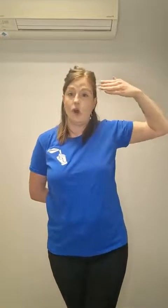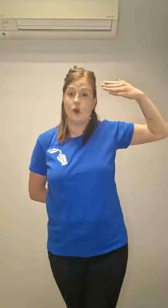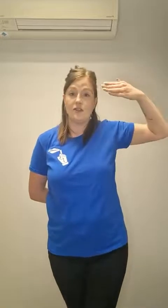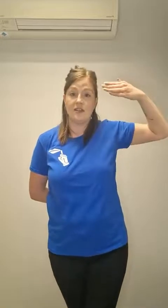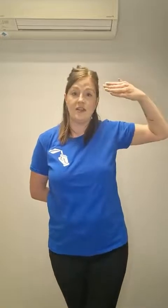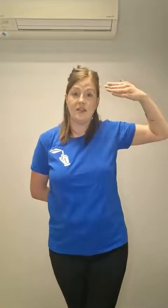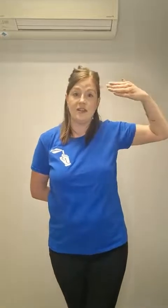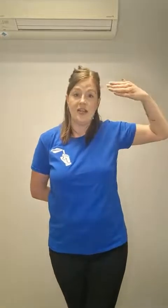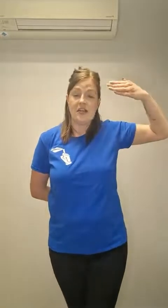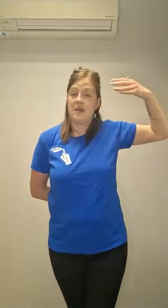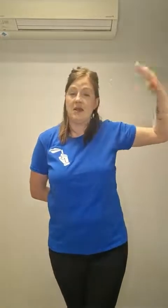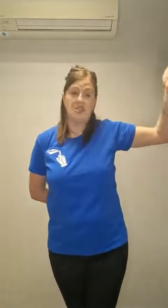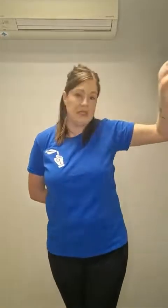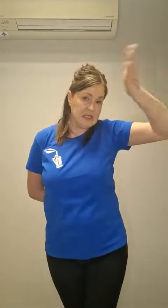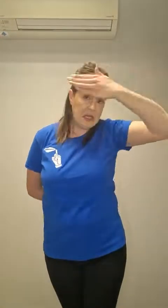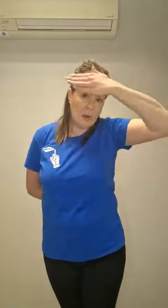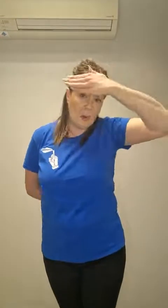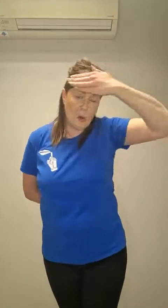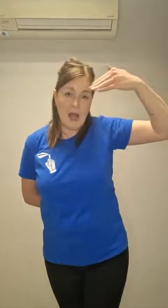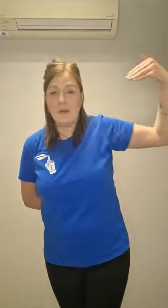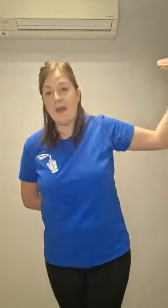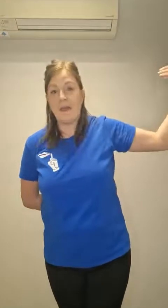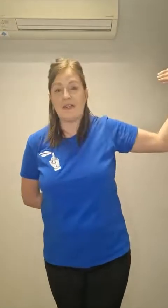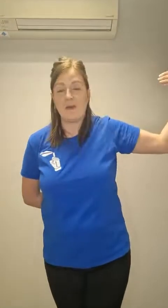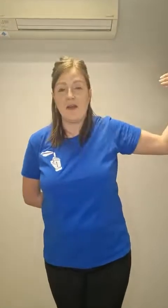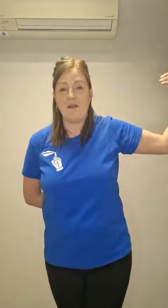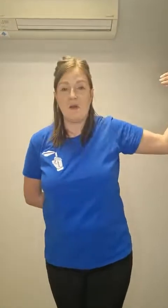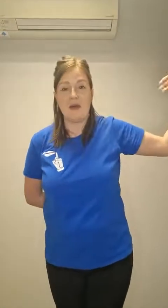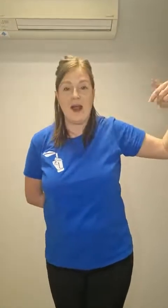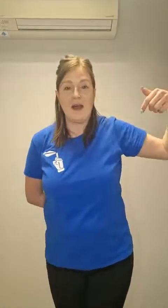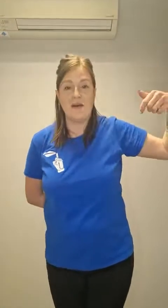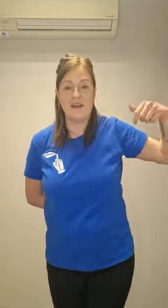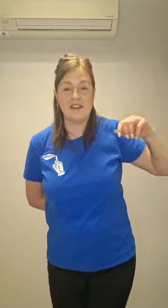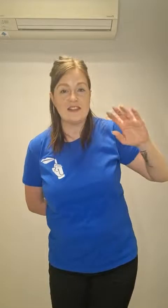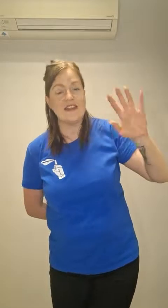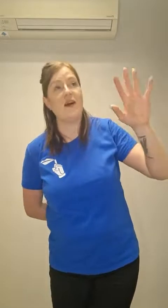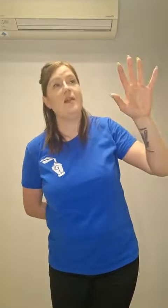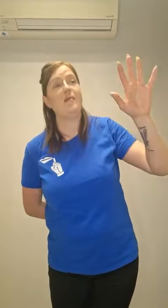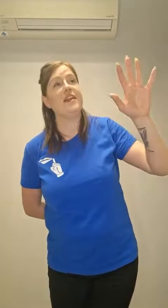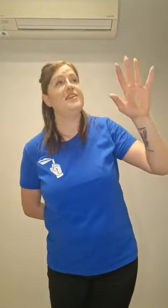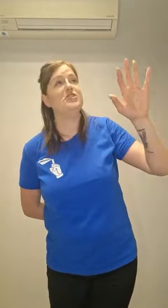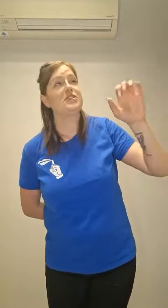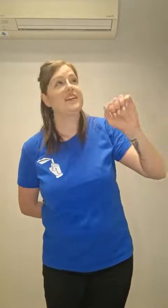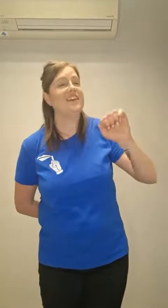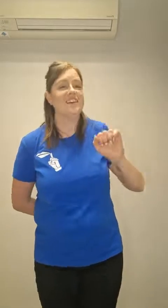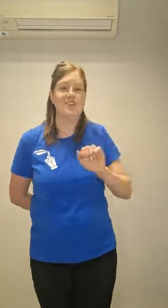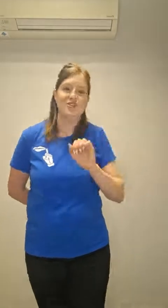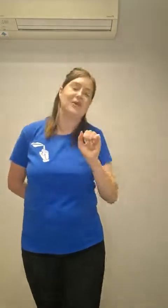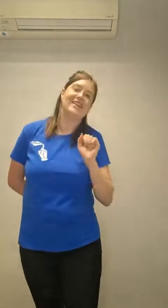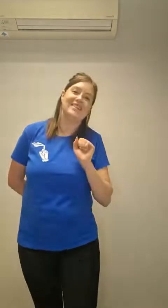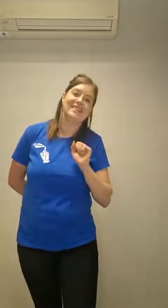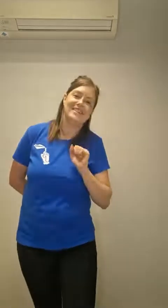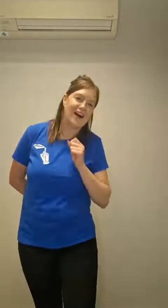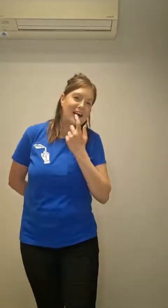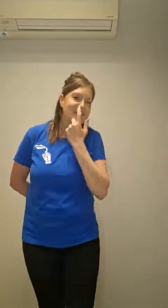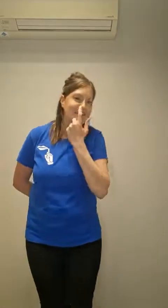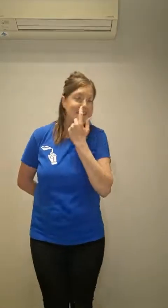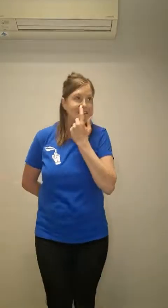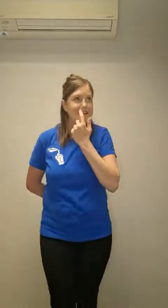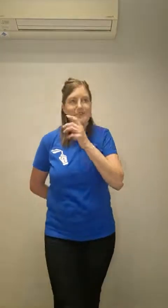Hot. Imagine wiping the sweat off your brow and you're sat on the beach, enjoying the sun, listening to all